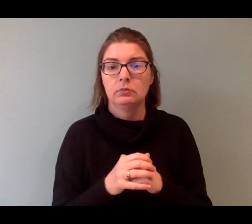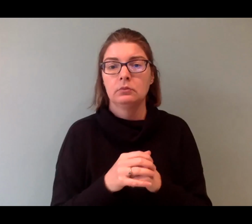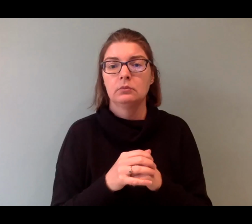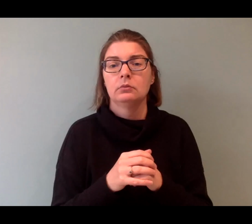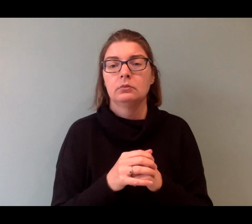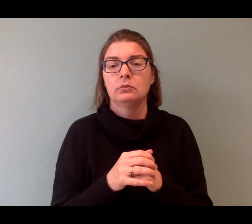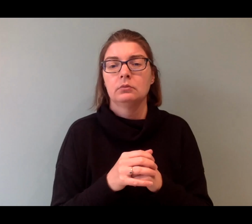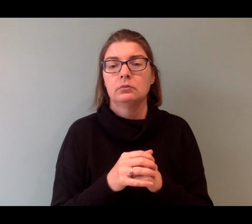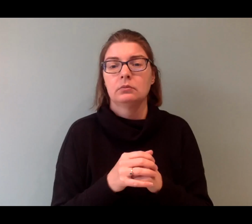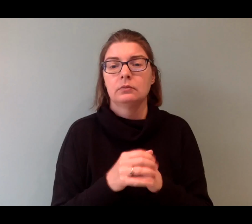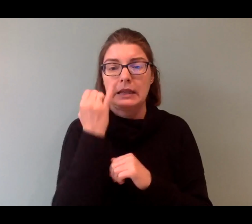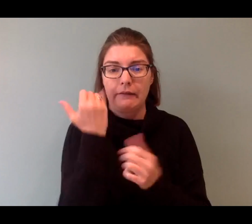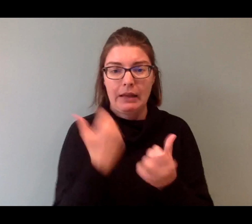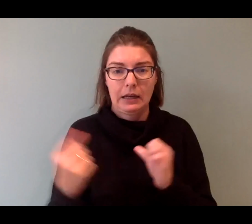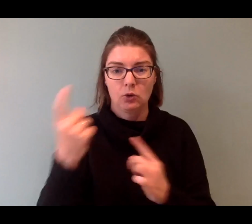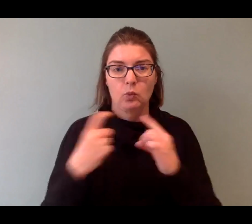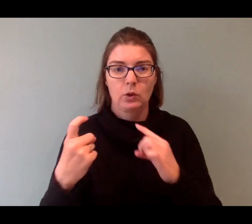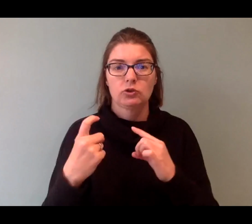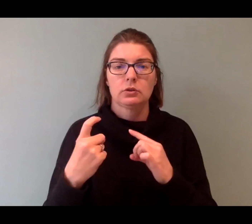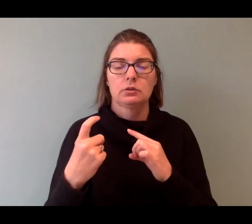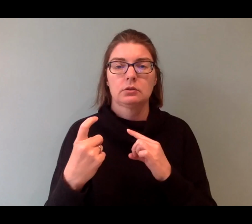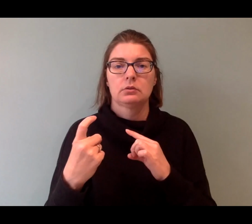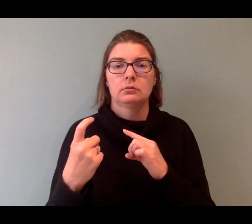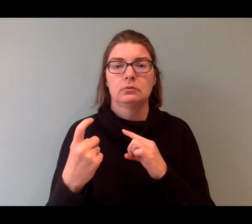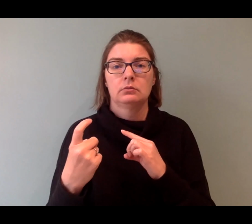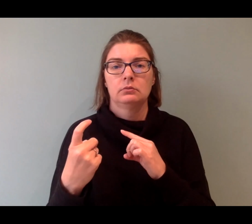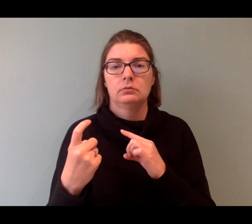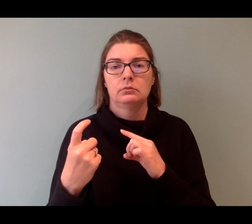And if you do have any questions, as always,